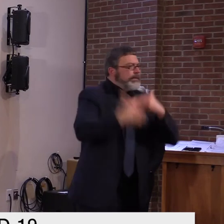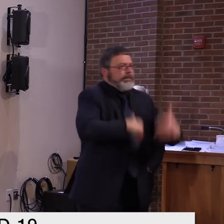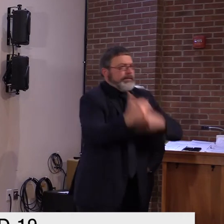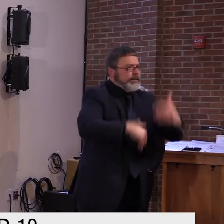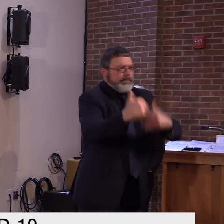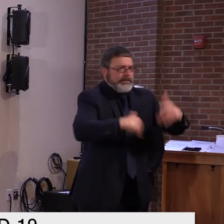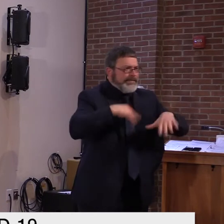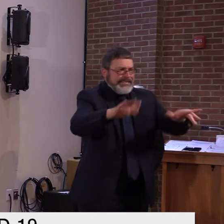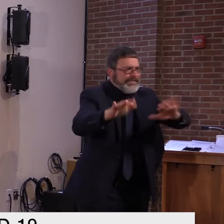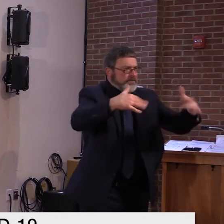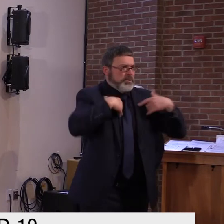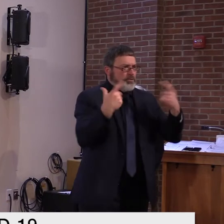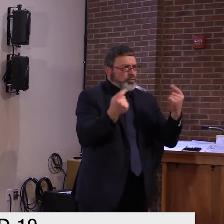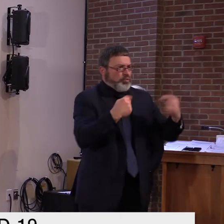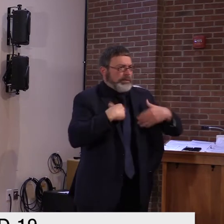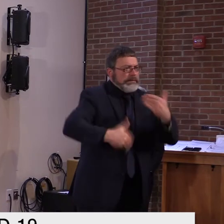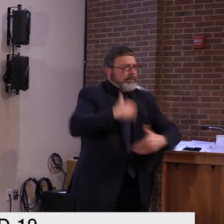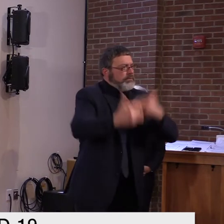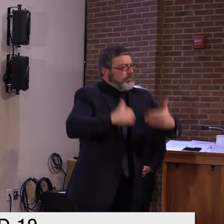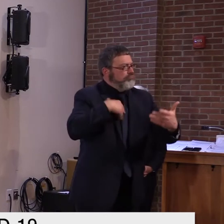why we have to take the steps we did today.